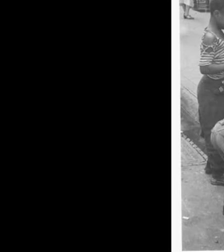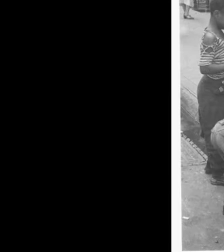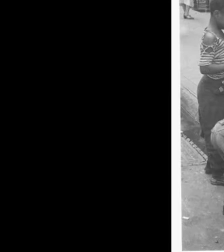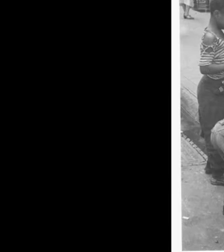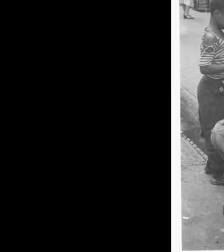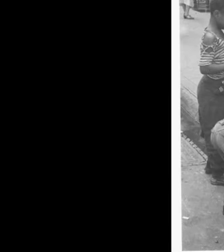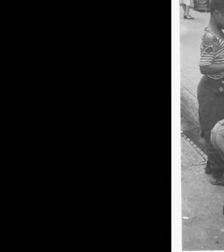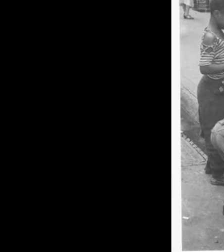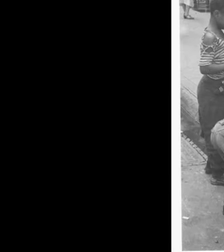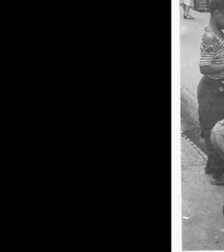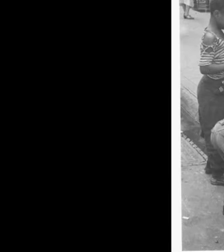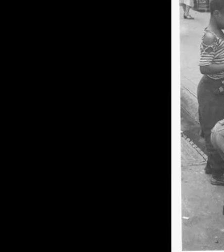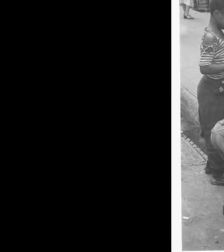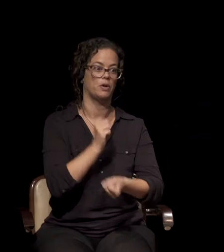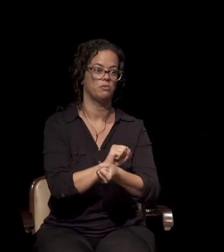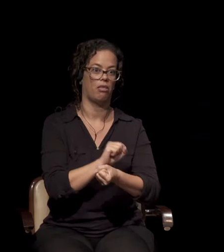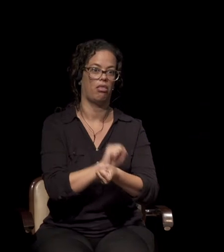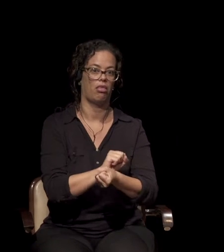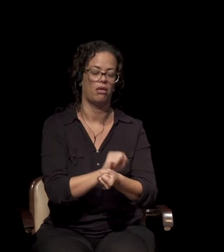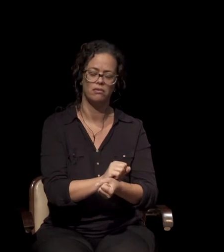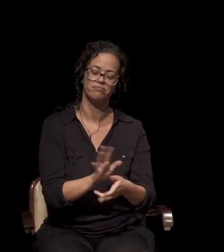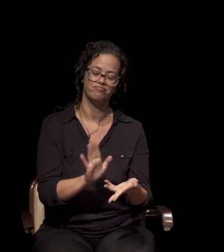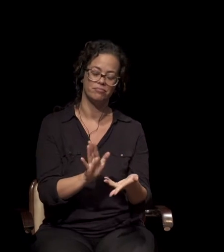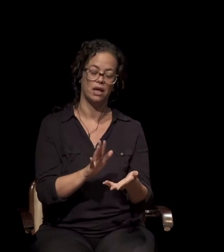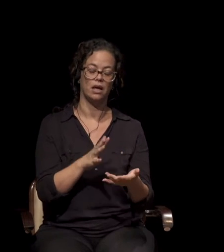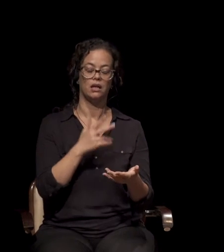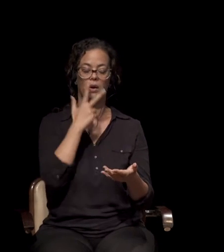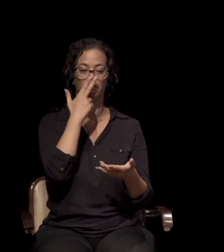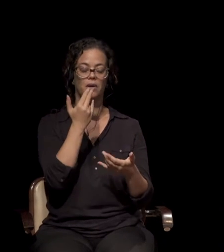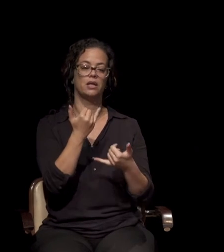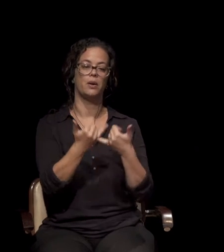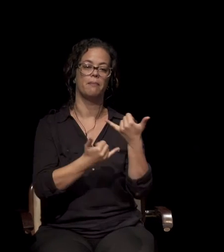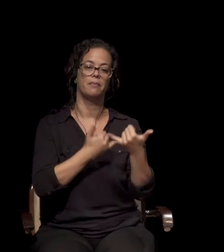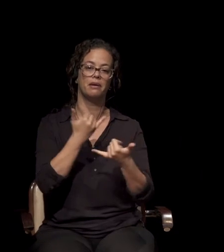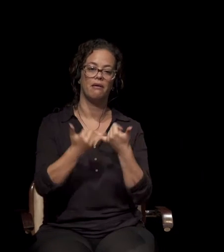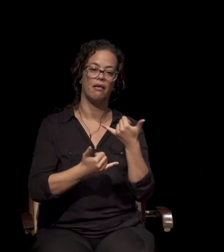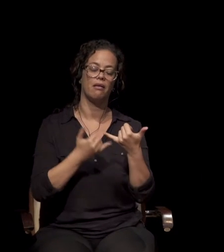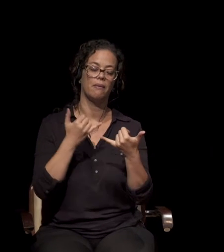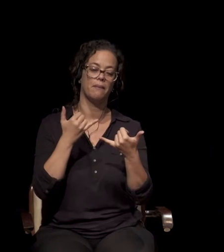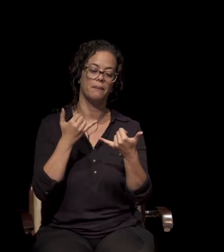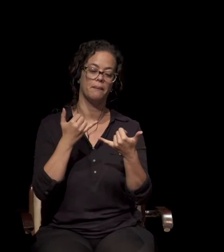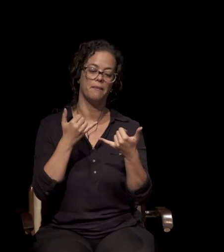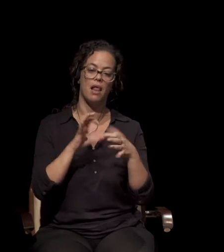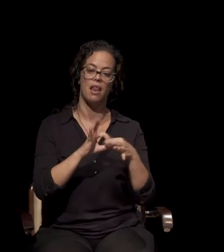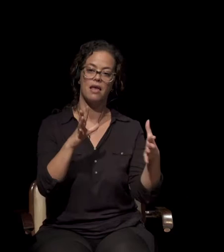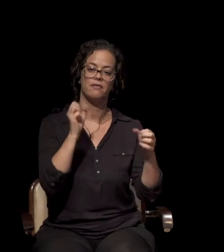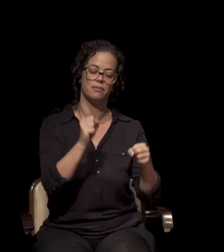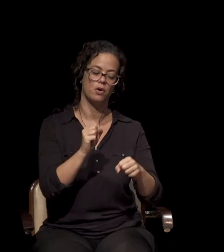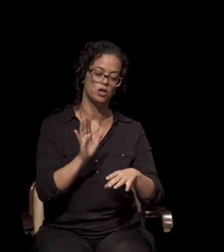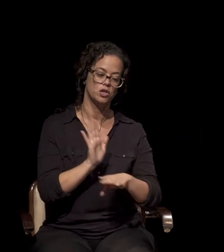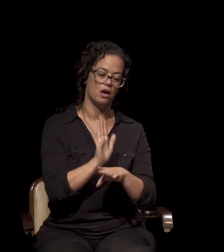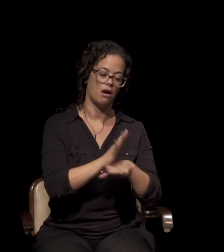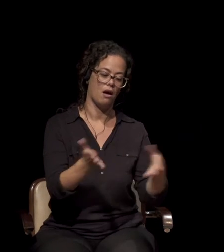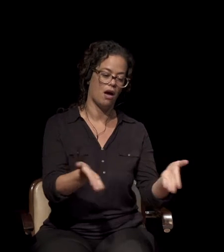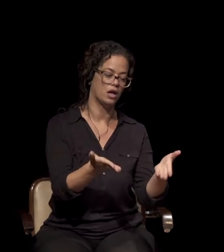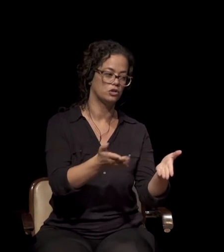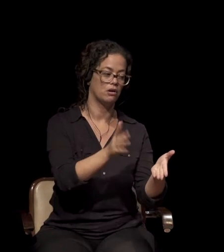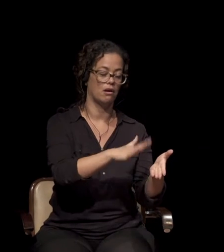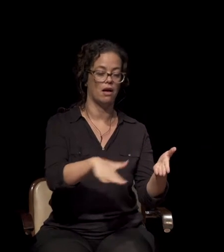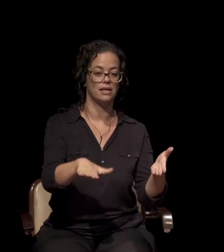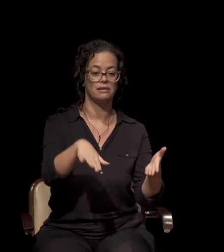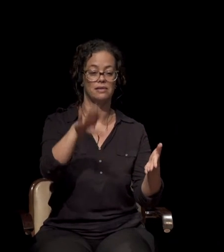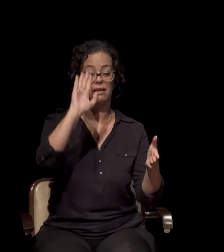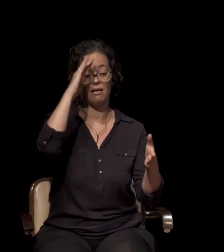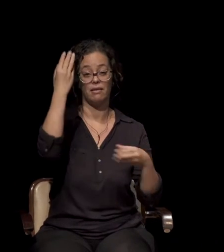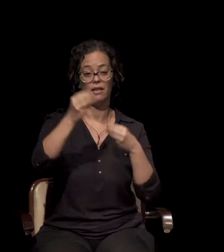not just a way to pass time, but helps children to cope with the world in all sorts of ways. Their ability